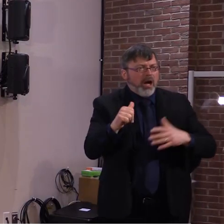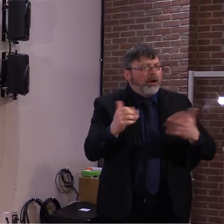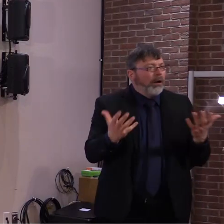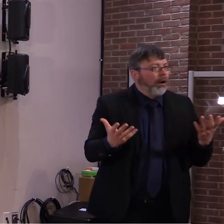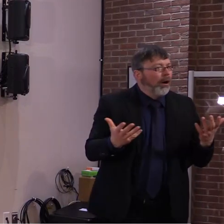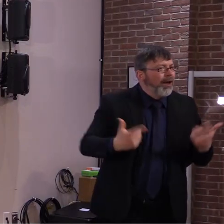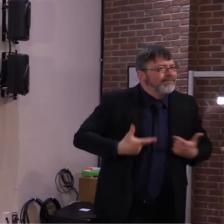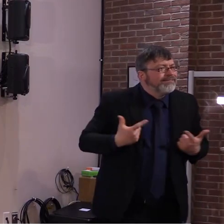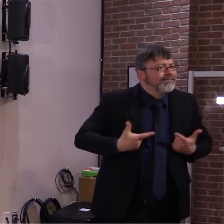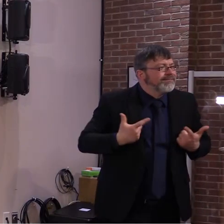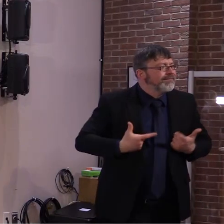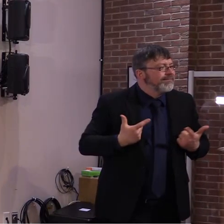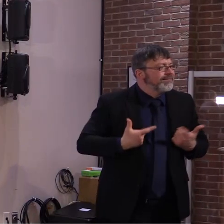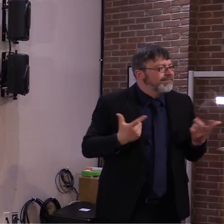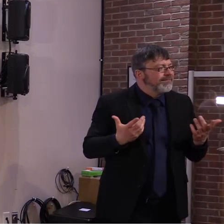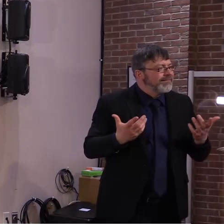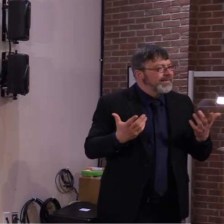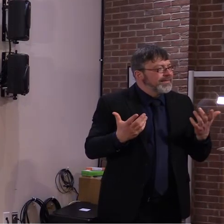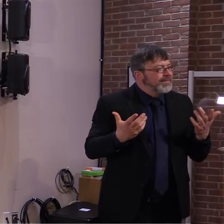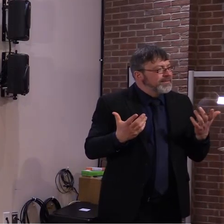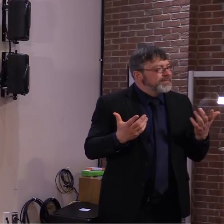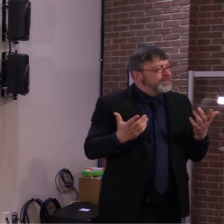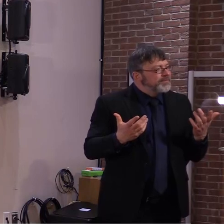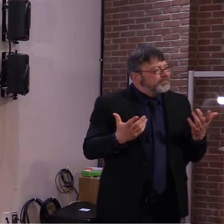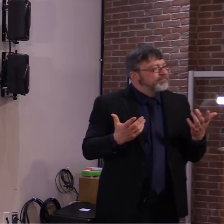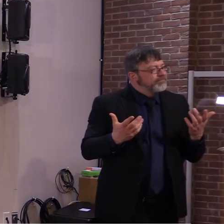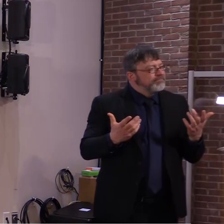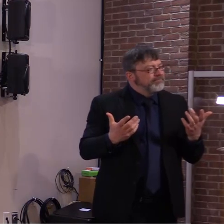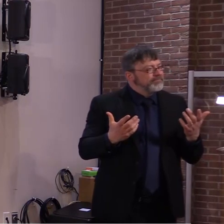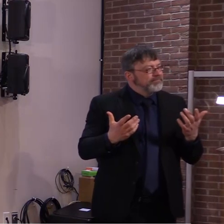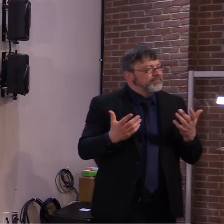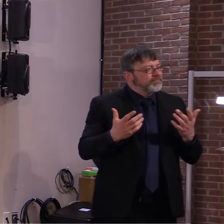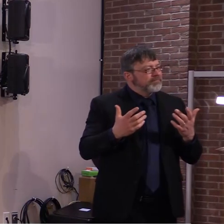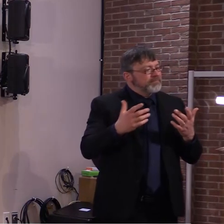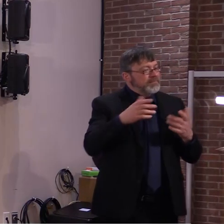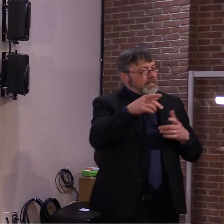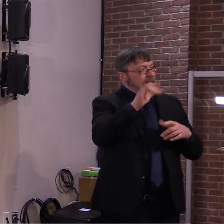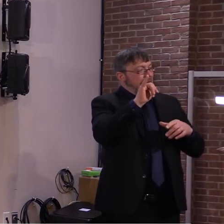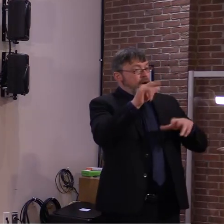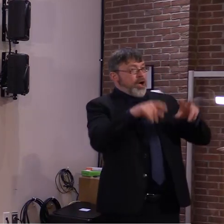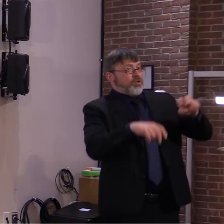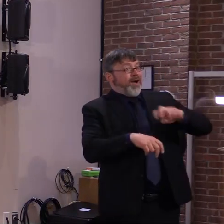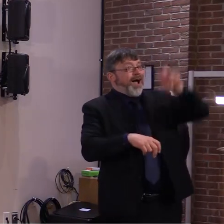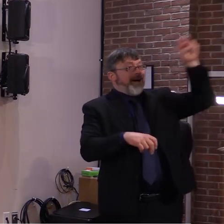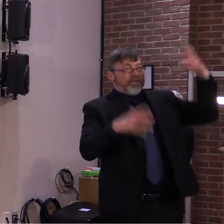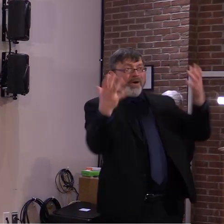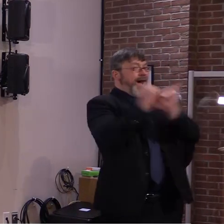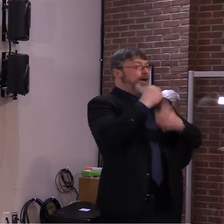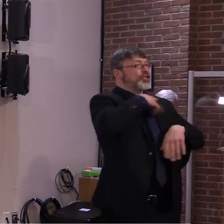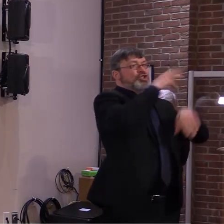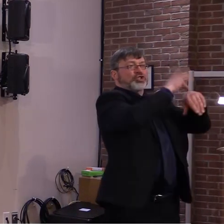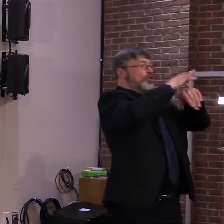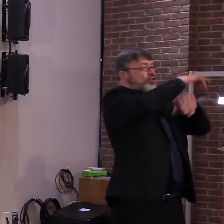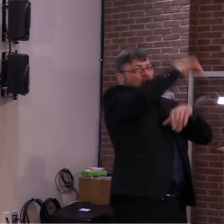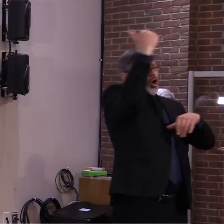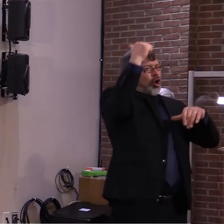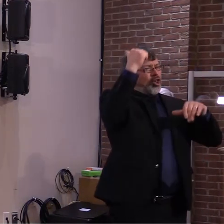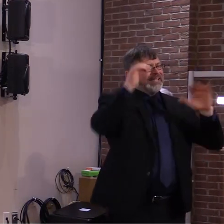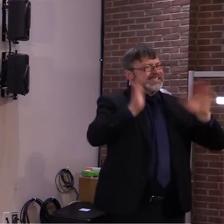now. Gathering together and travel outside the guidance we provided may be hazardous right